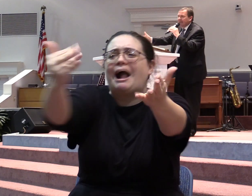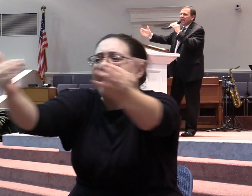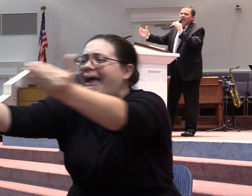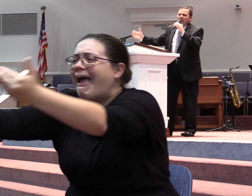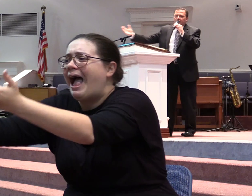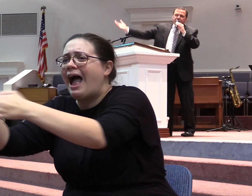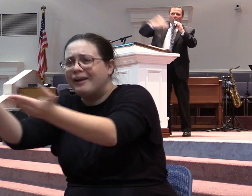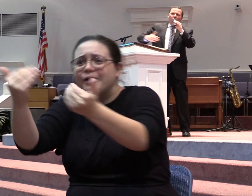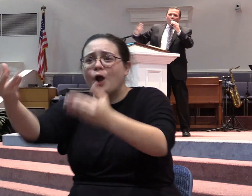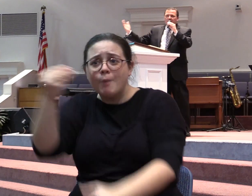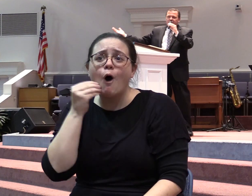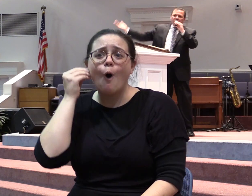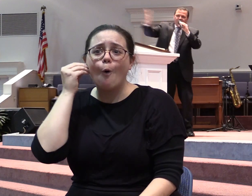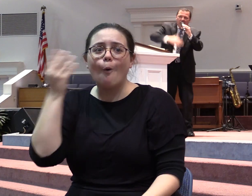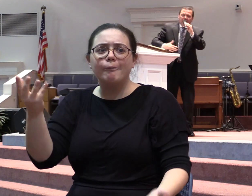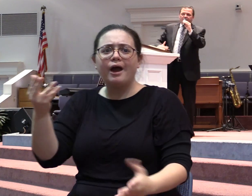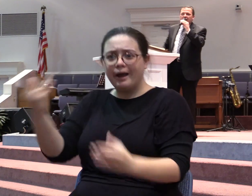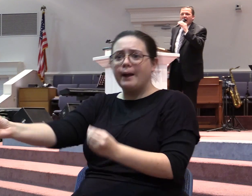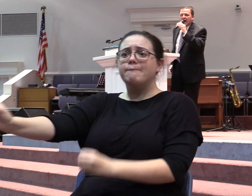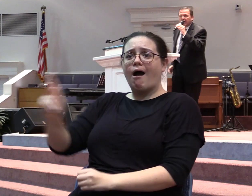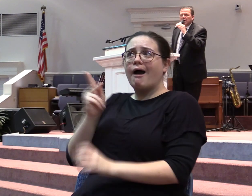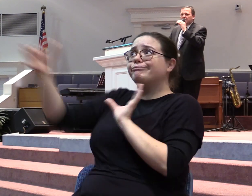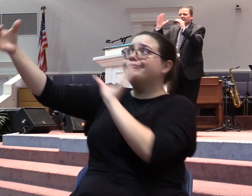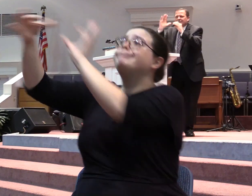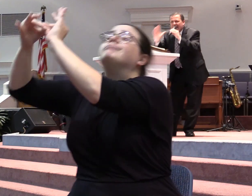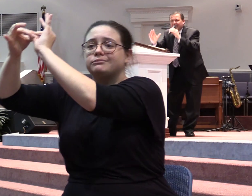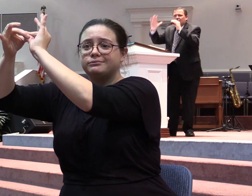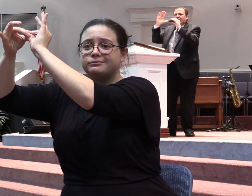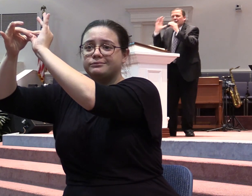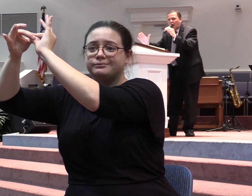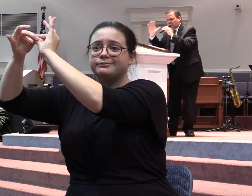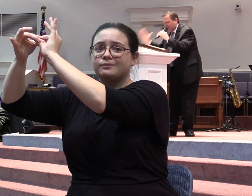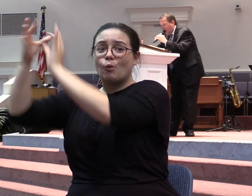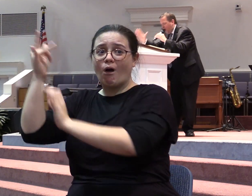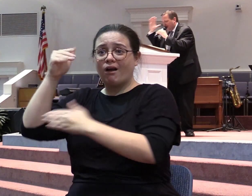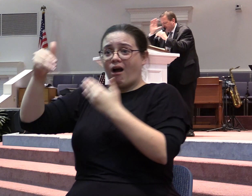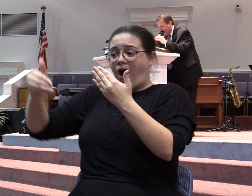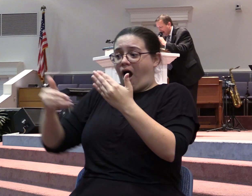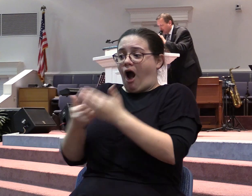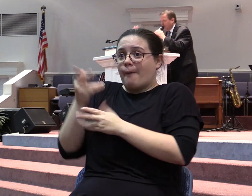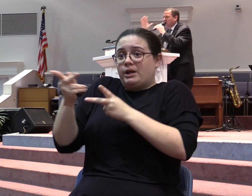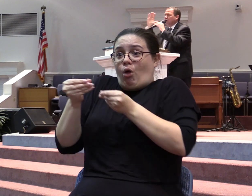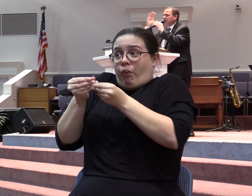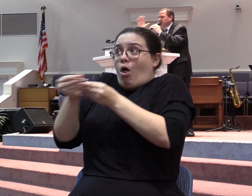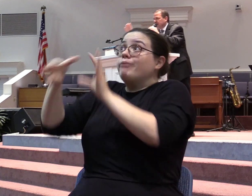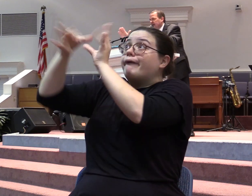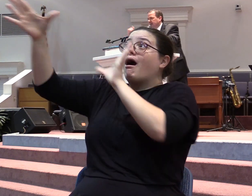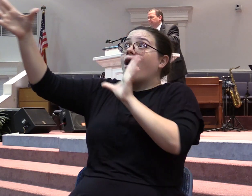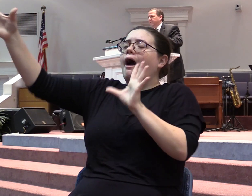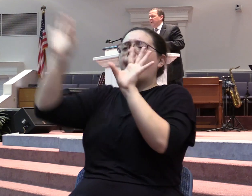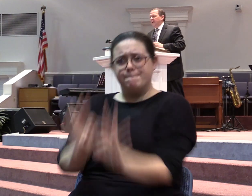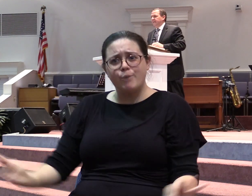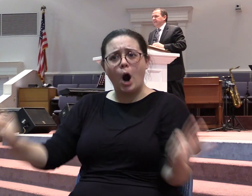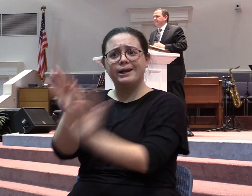is a return to the flock of God, because every lost soul is valuable to the